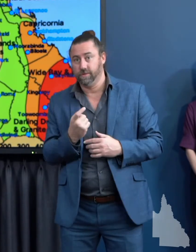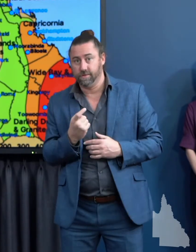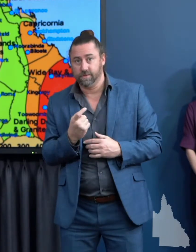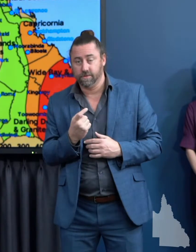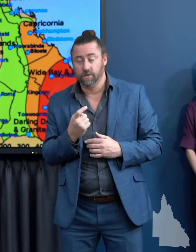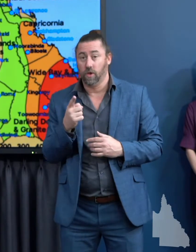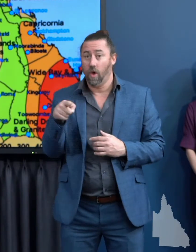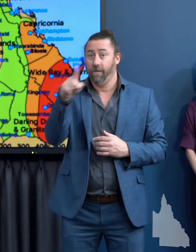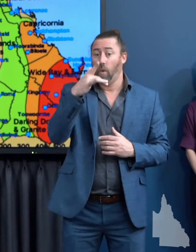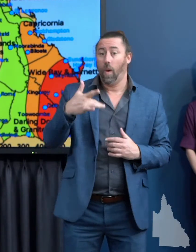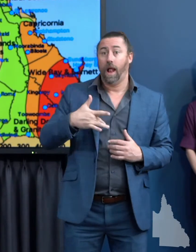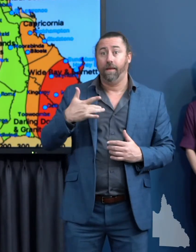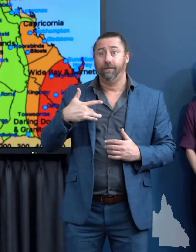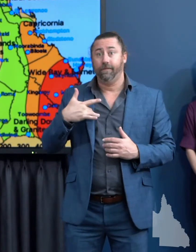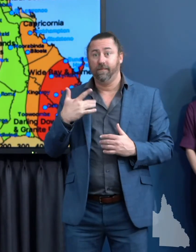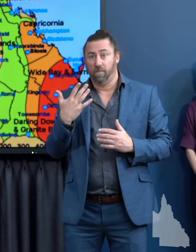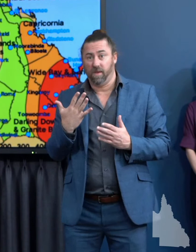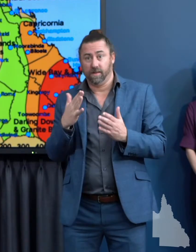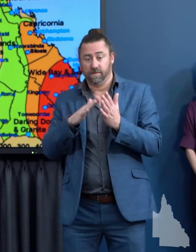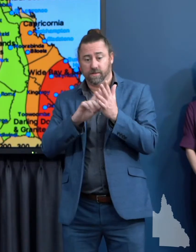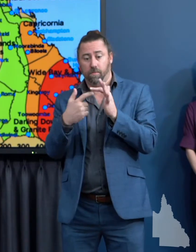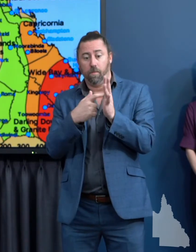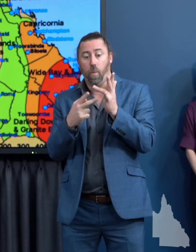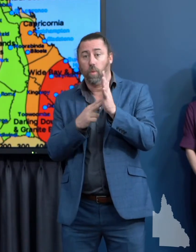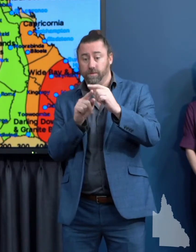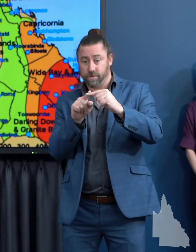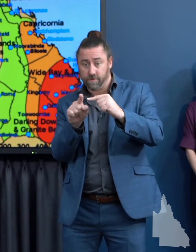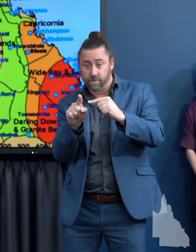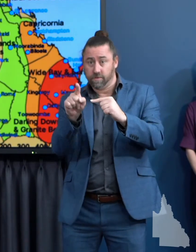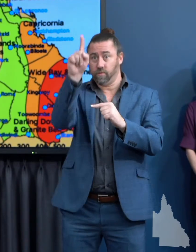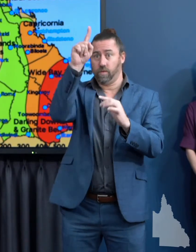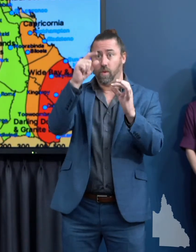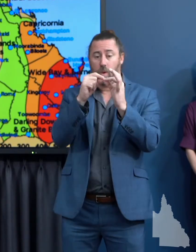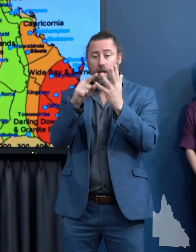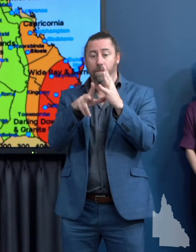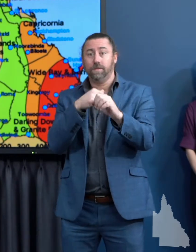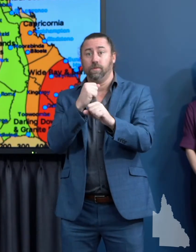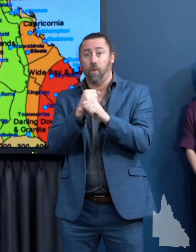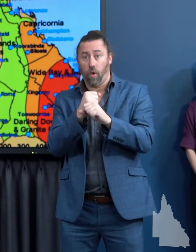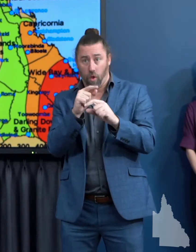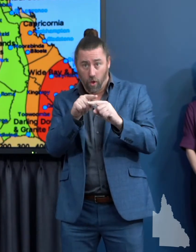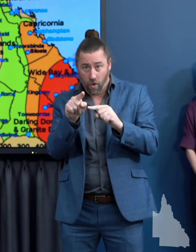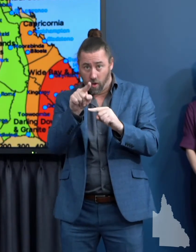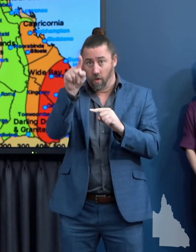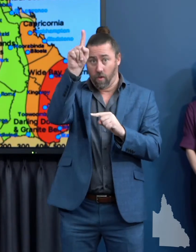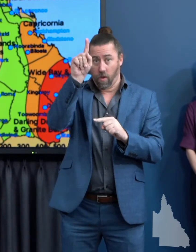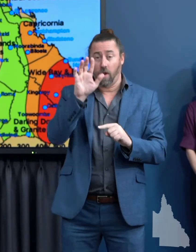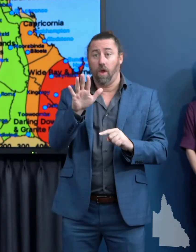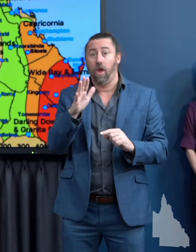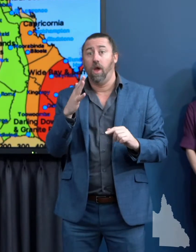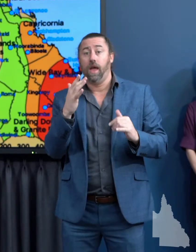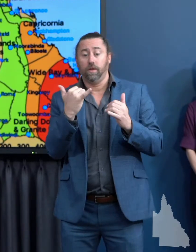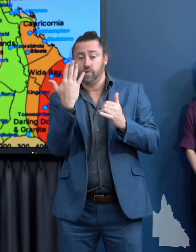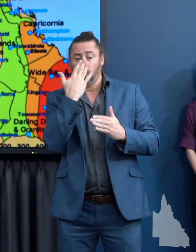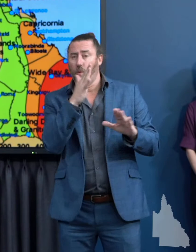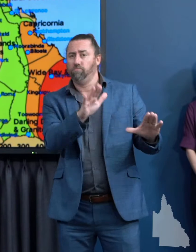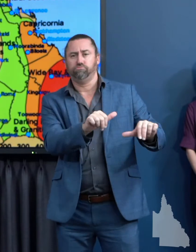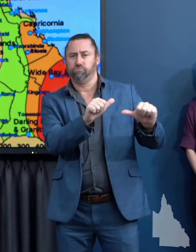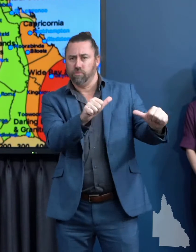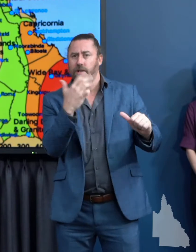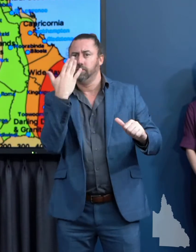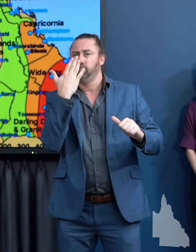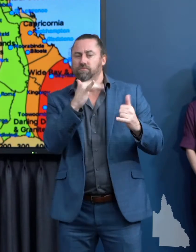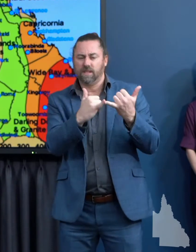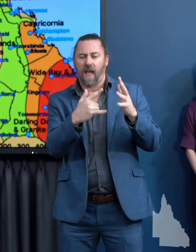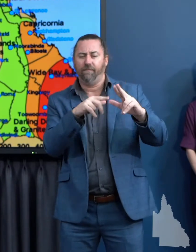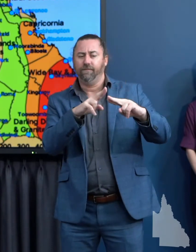region, we are asking people to, in the first instance, children are safe at school, but you should collect